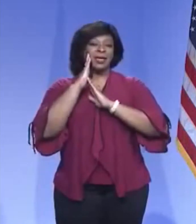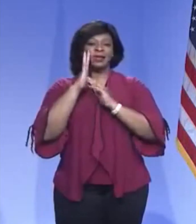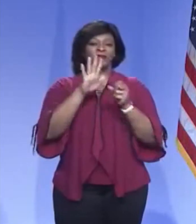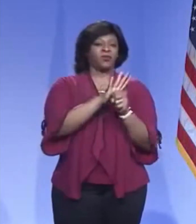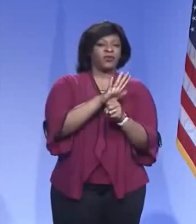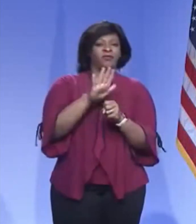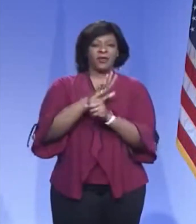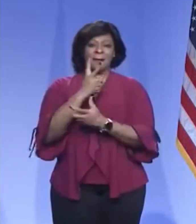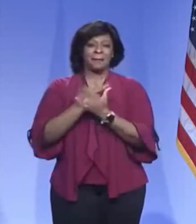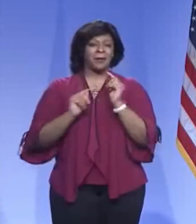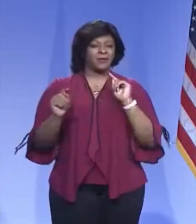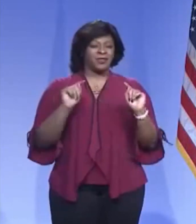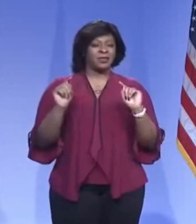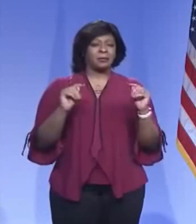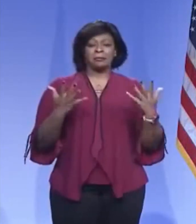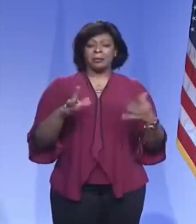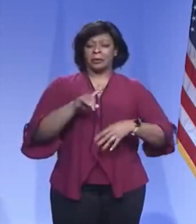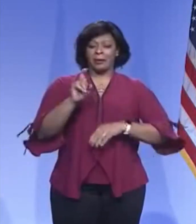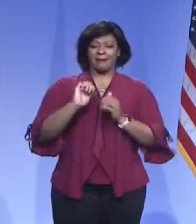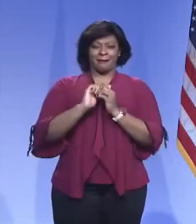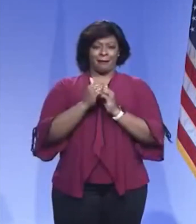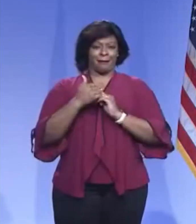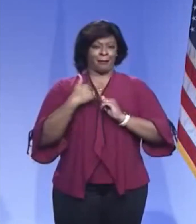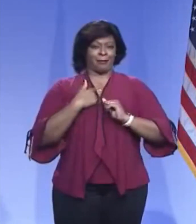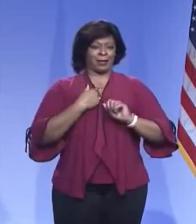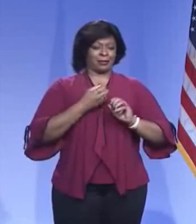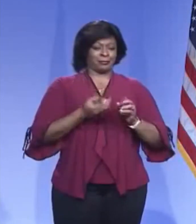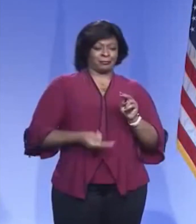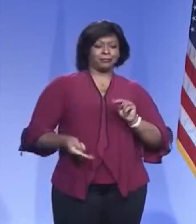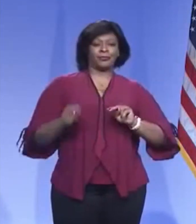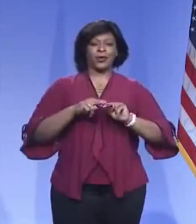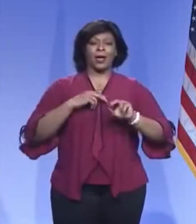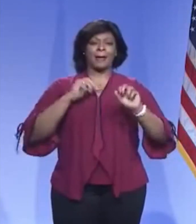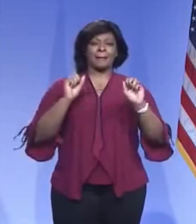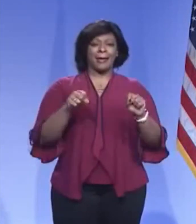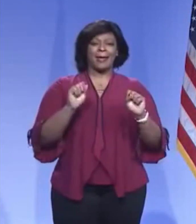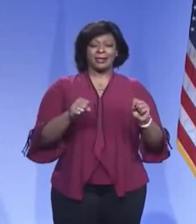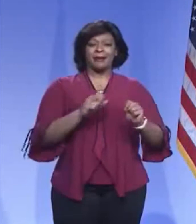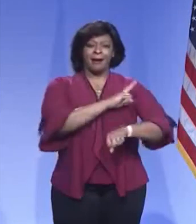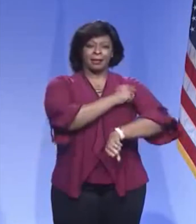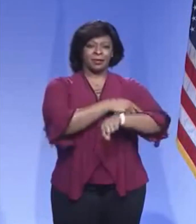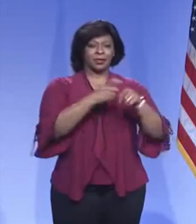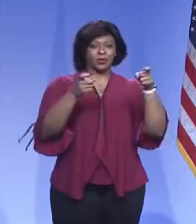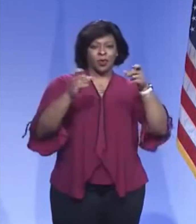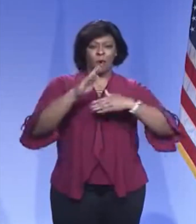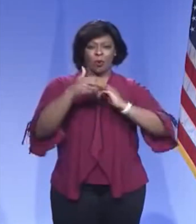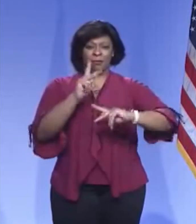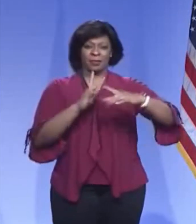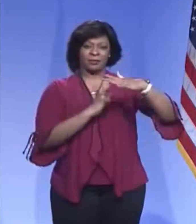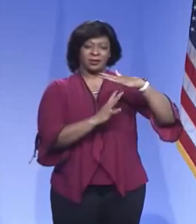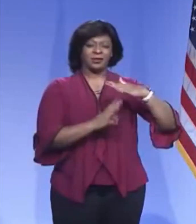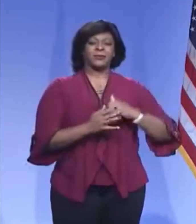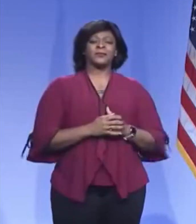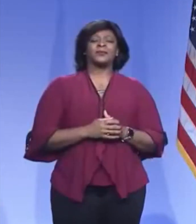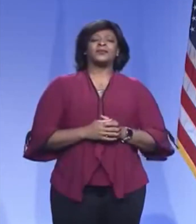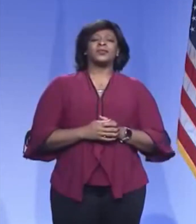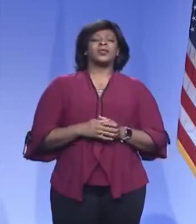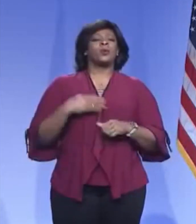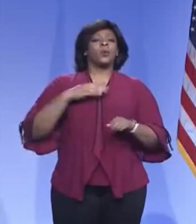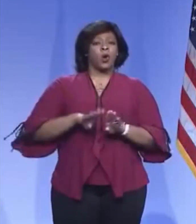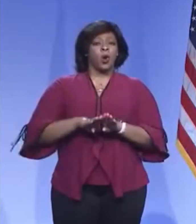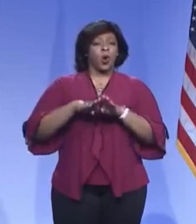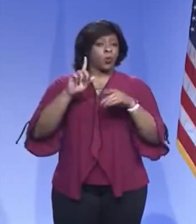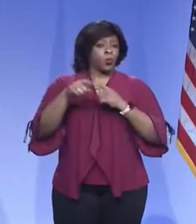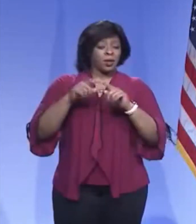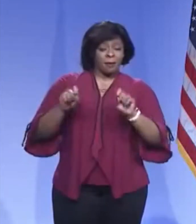beds. The question becomes, how do we expand our capacity at the hospitals? When might we open the alternate care